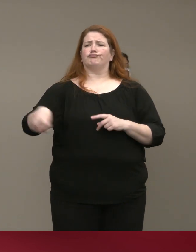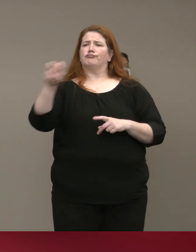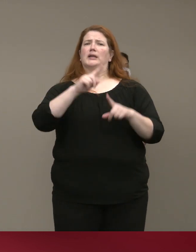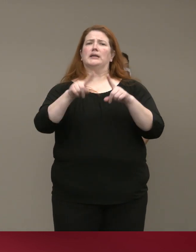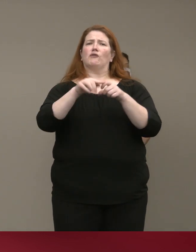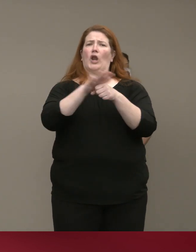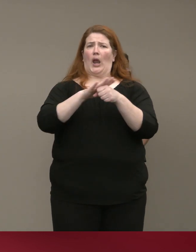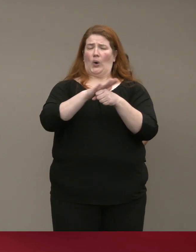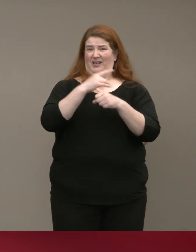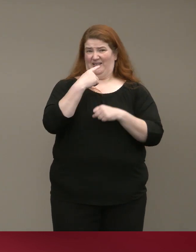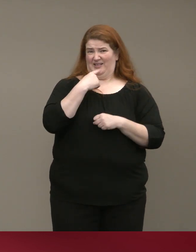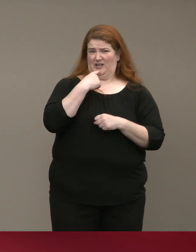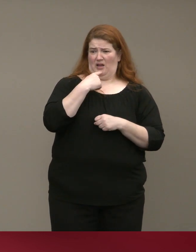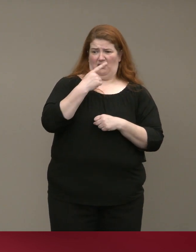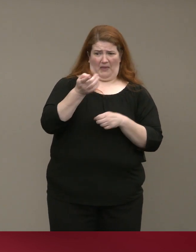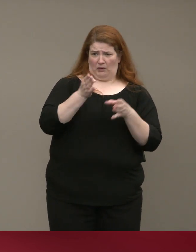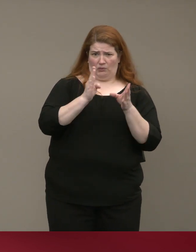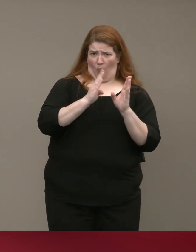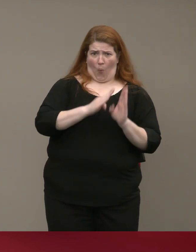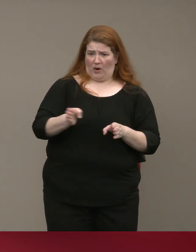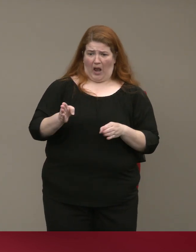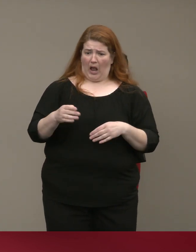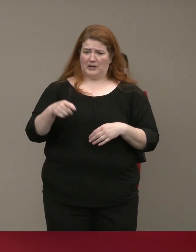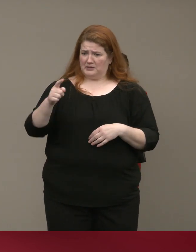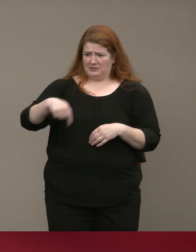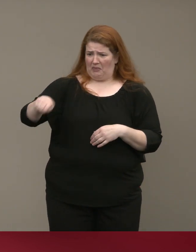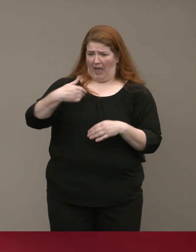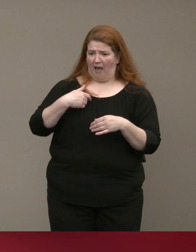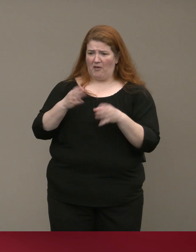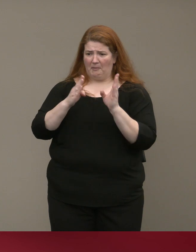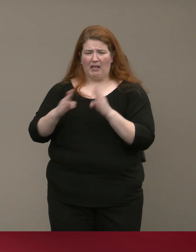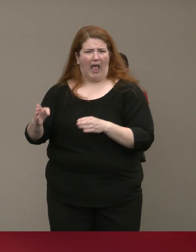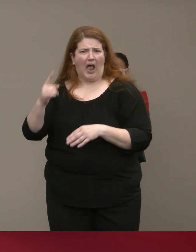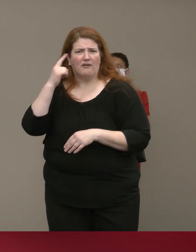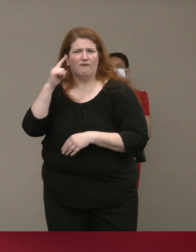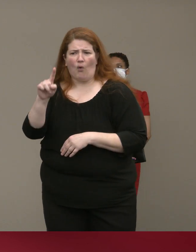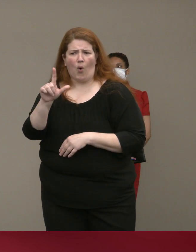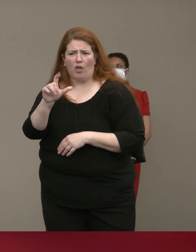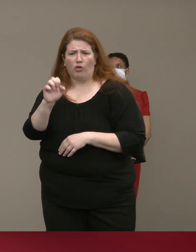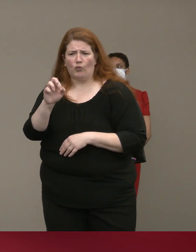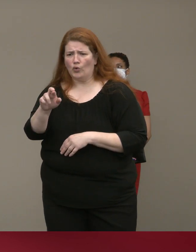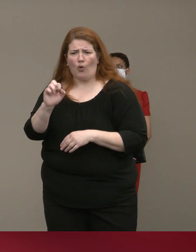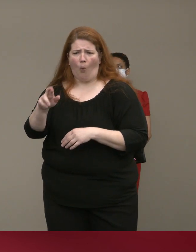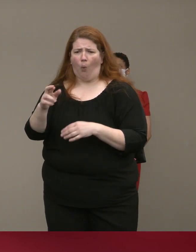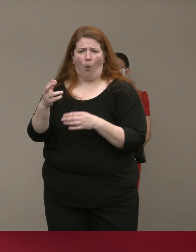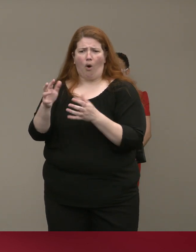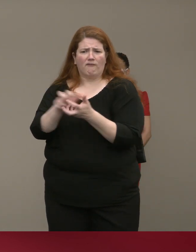get a sense that they are in any way organized, or that they have some kind of plan on what they're going to carry out?